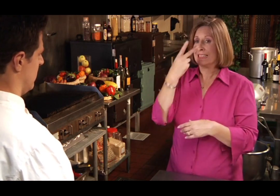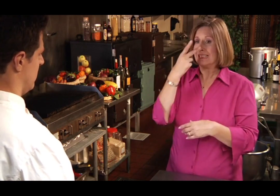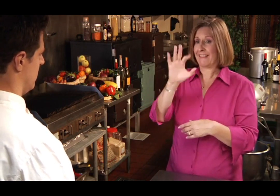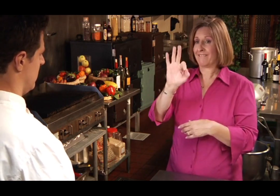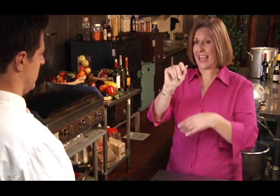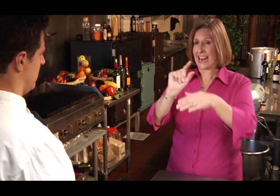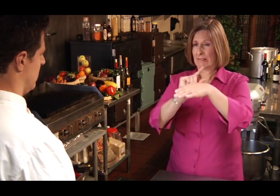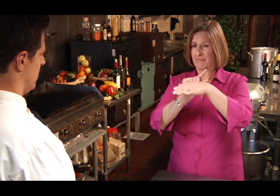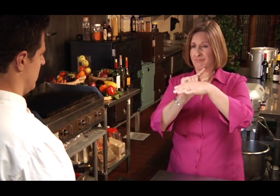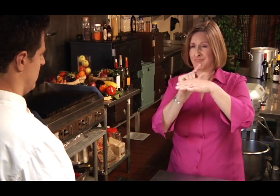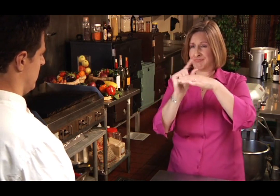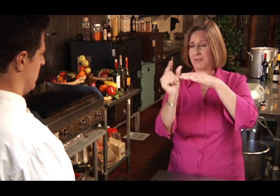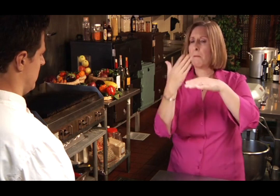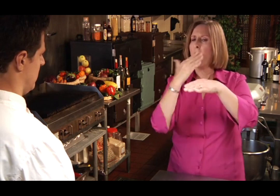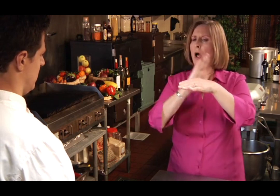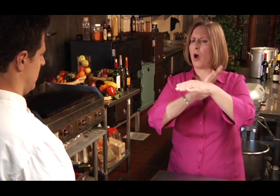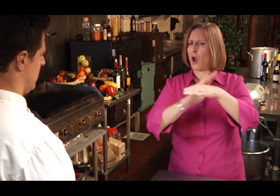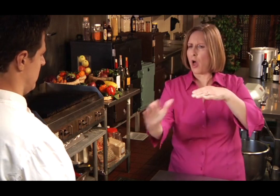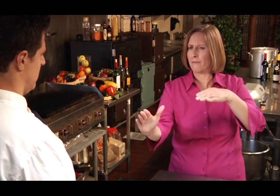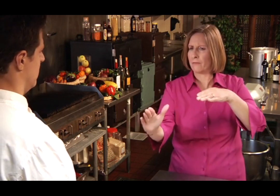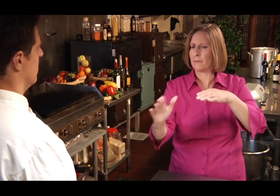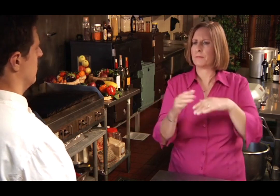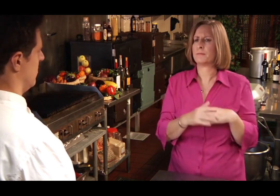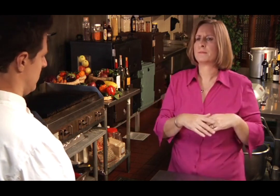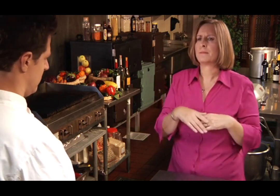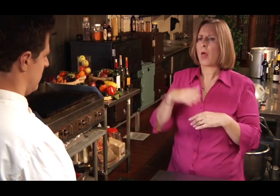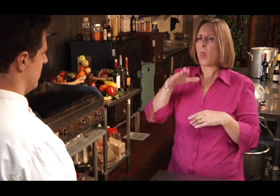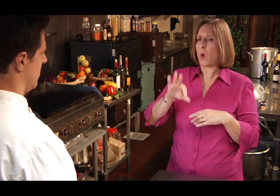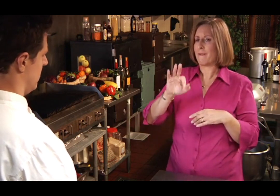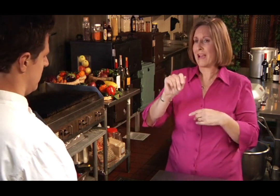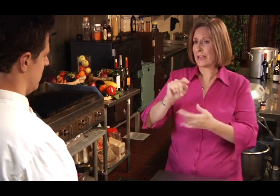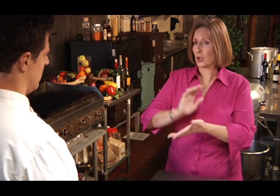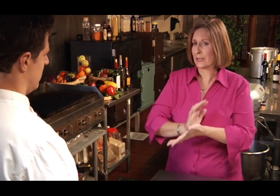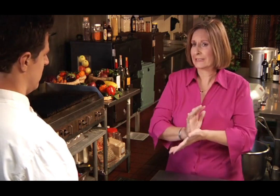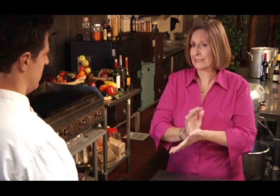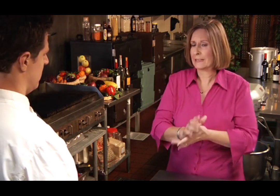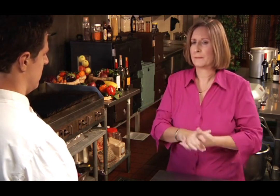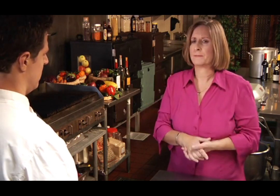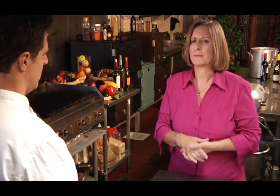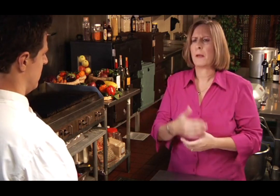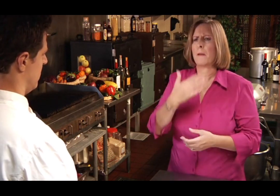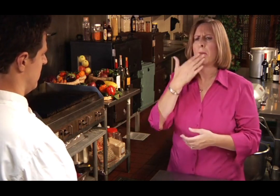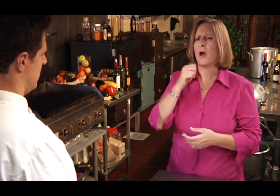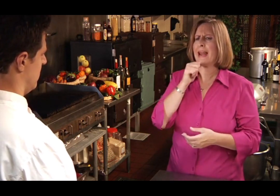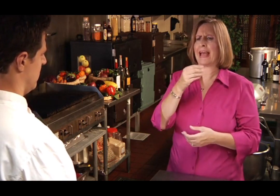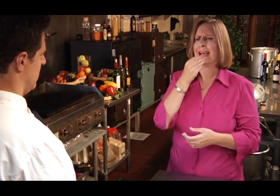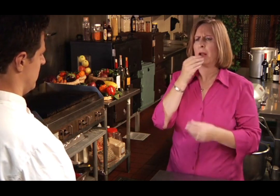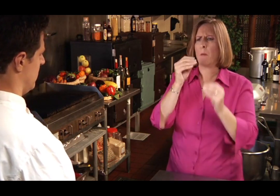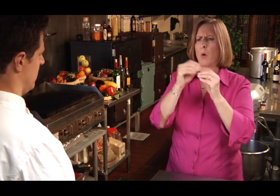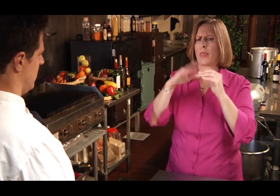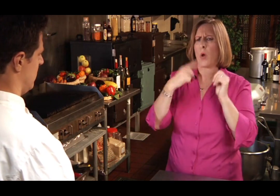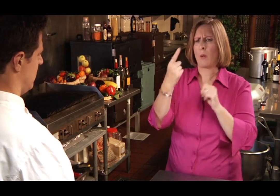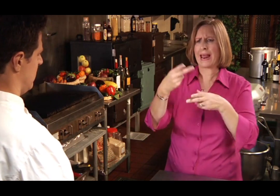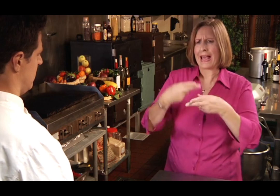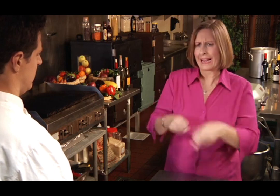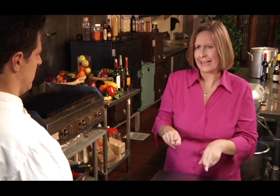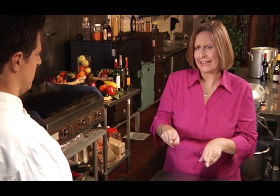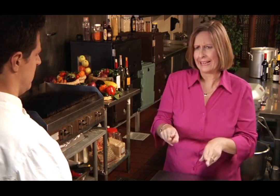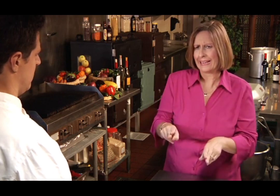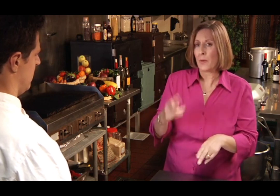If you see fat, remove it. Low-fat cheeses are good as well. It is recommended that you eat no more than 1